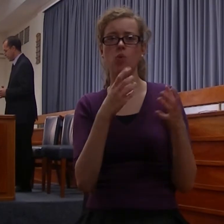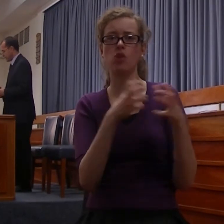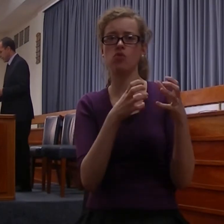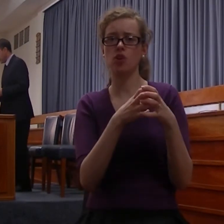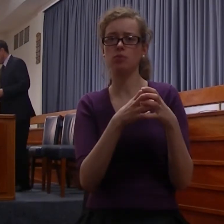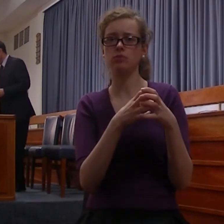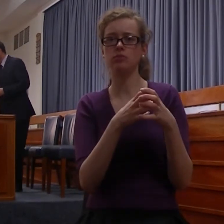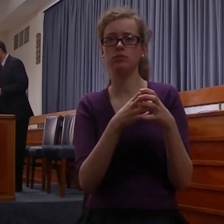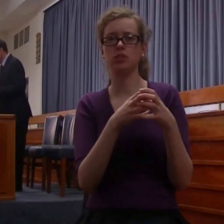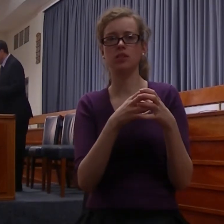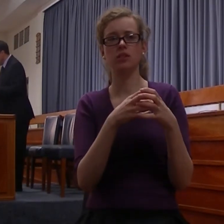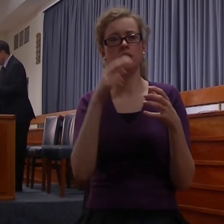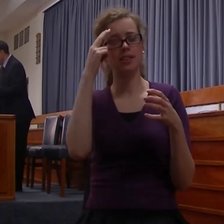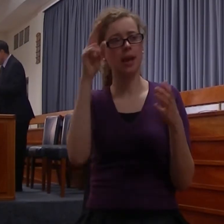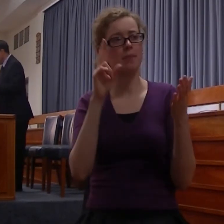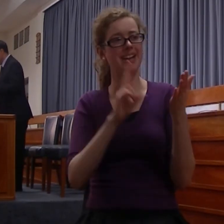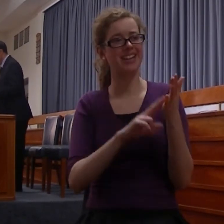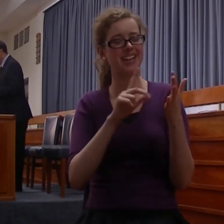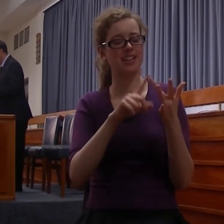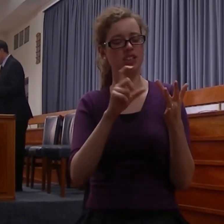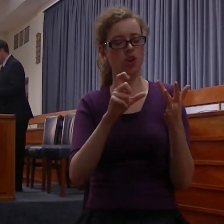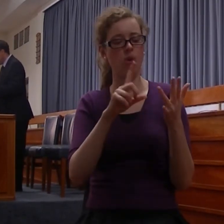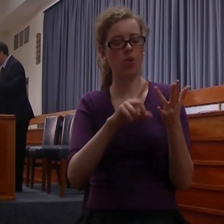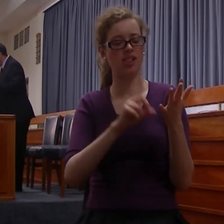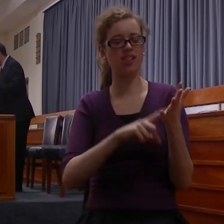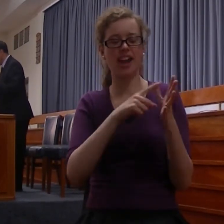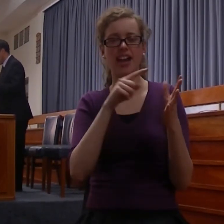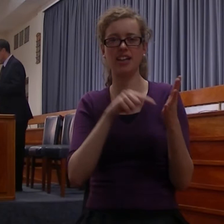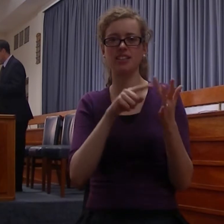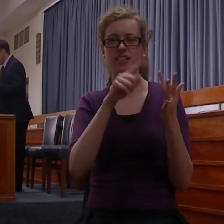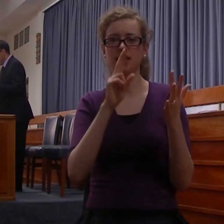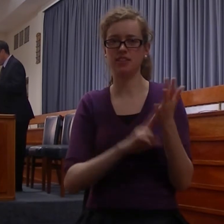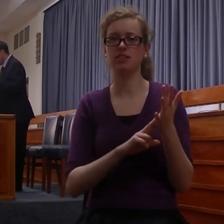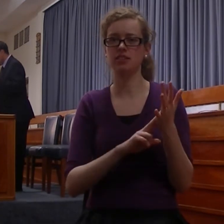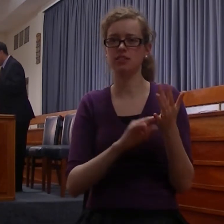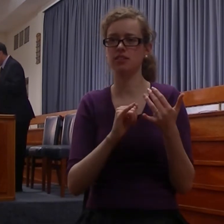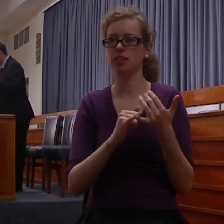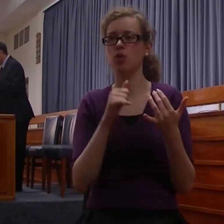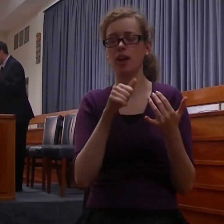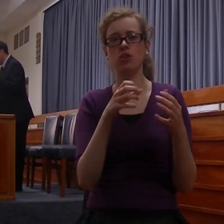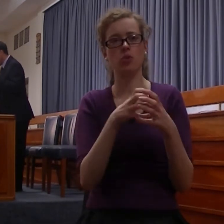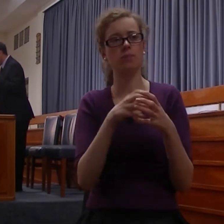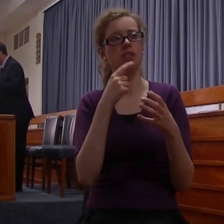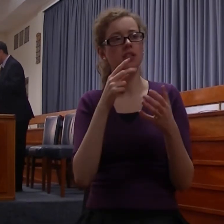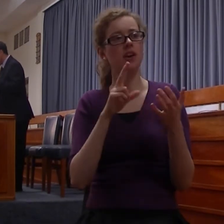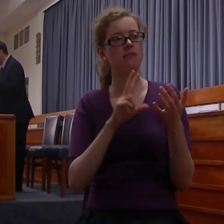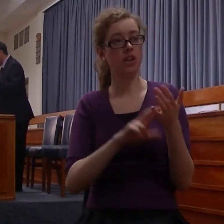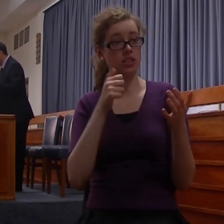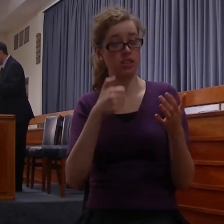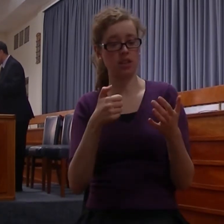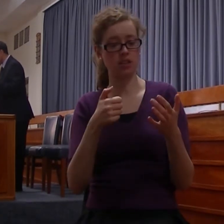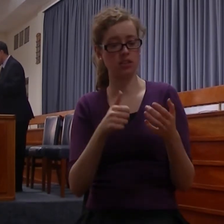the false teachers against whom they stood, in verse 6, one group is mentioned there, the